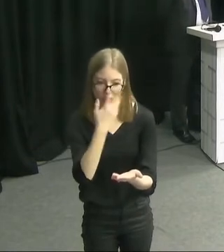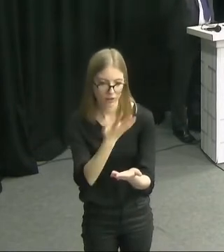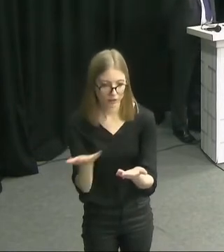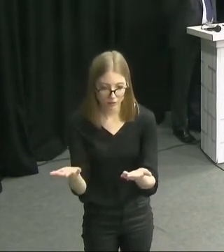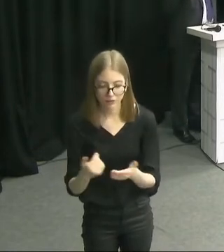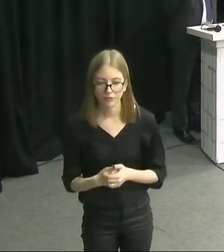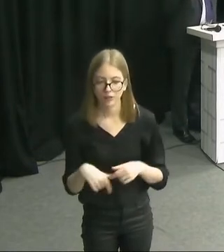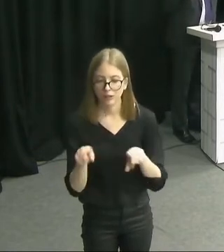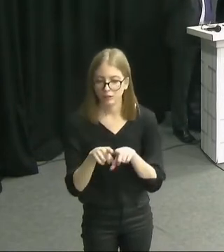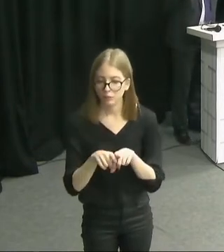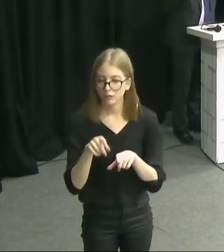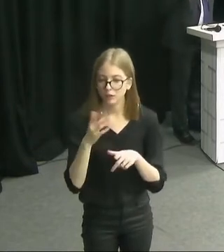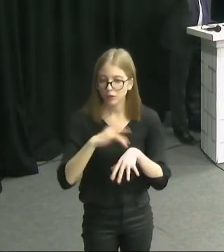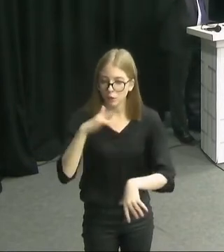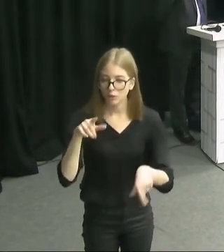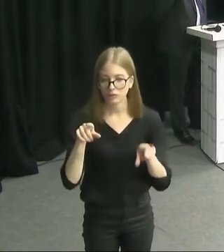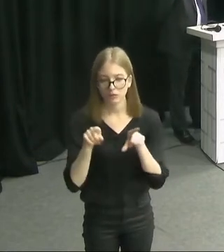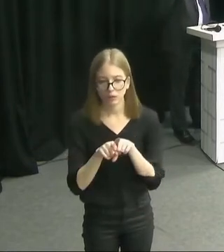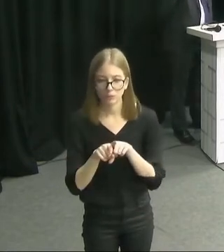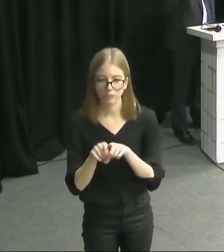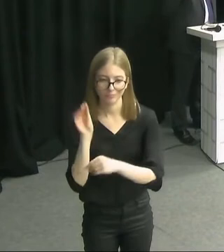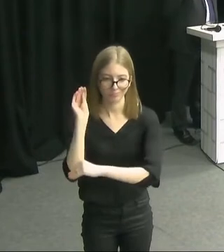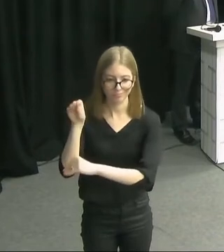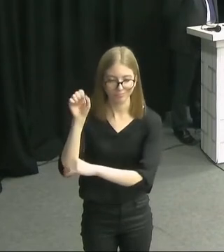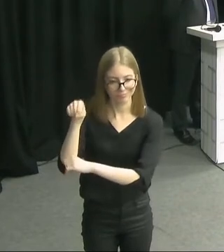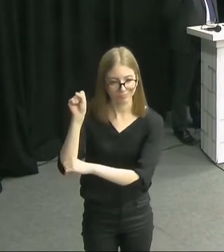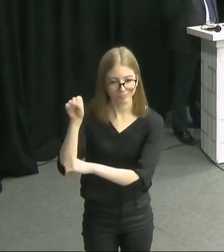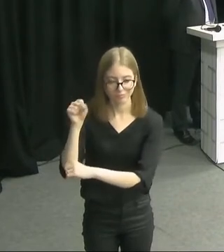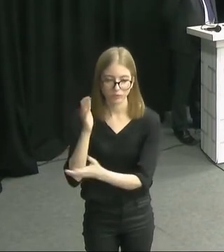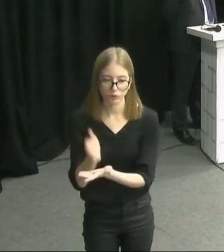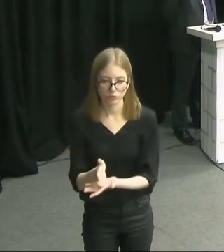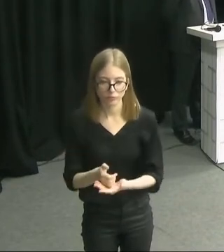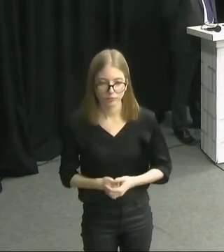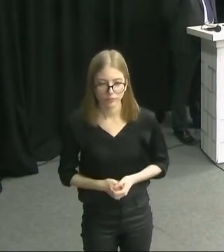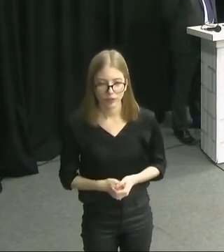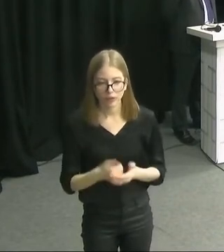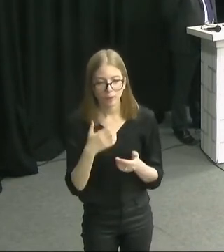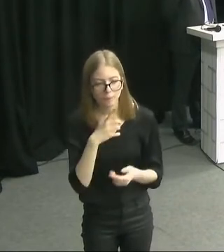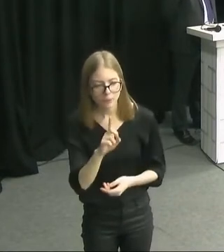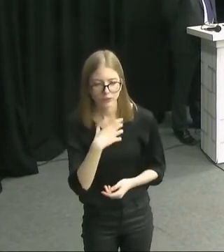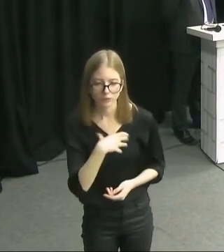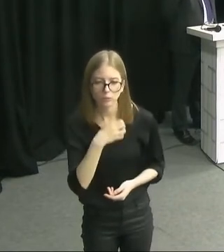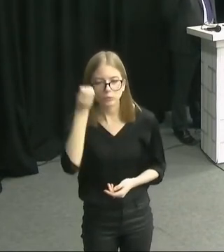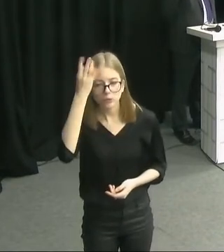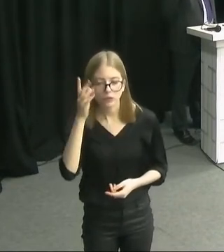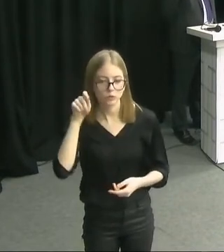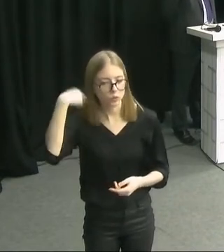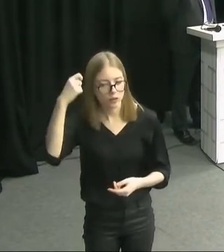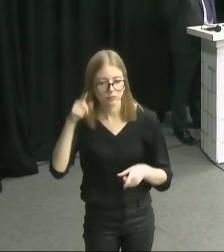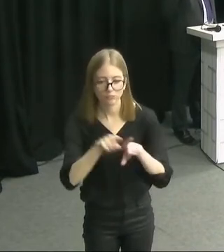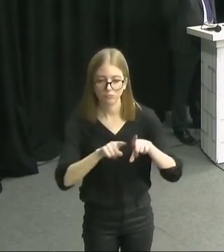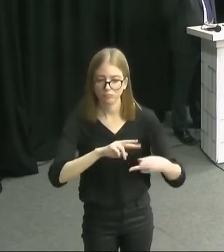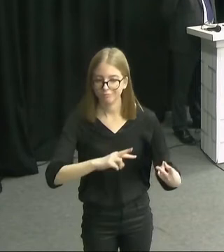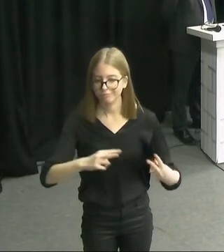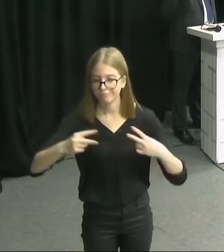this situation. We need to understand that the student has changed. The student's presence in the